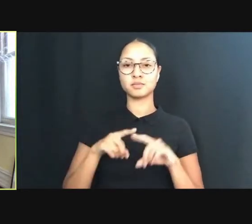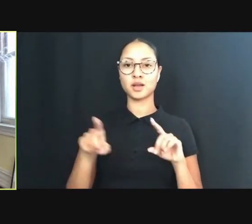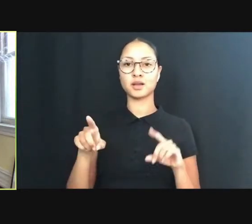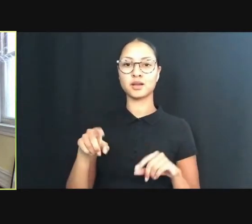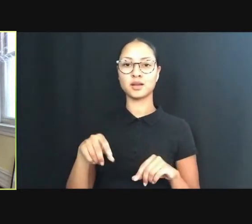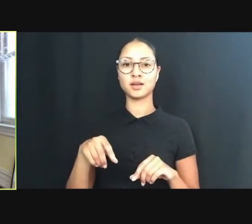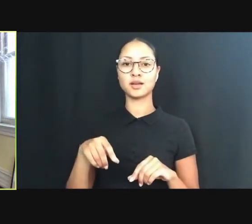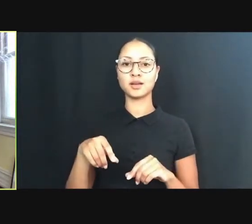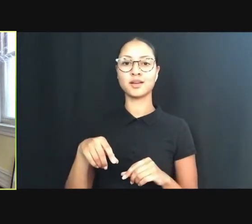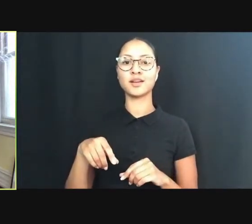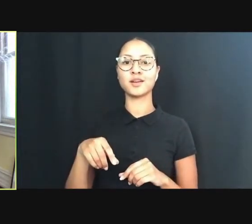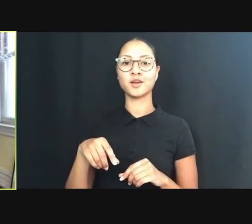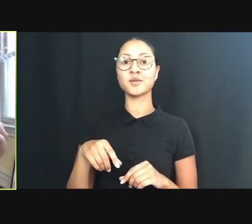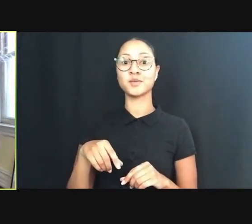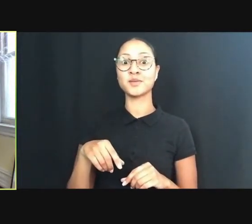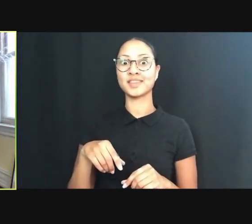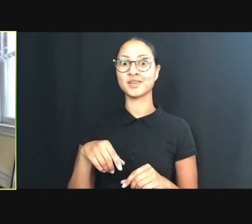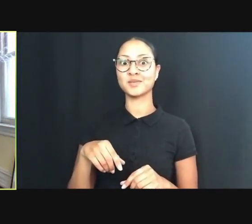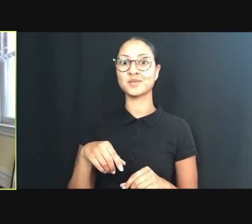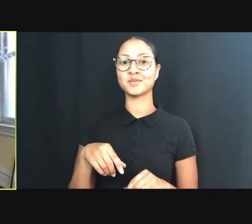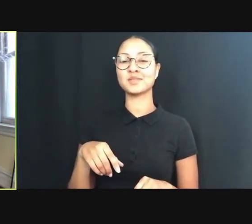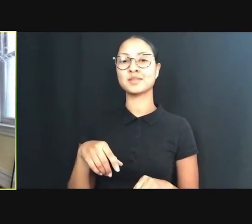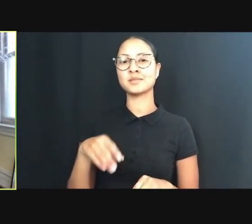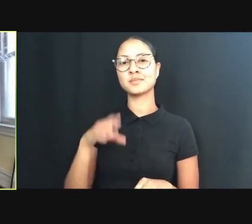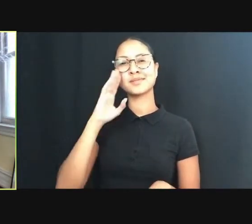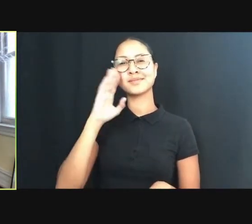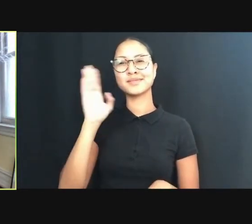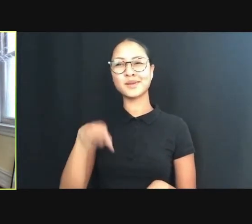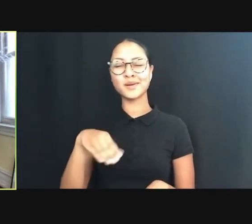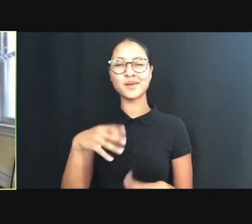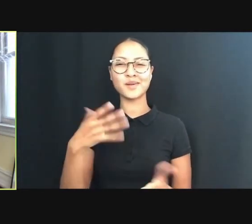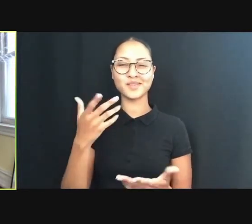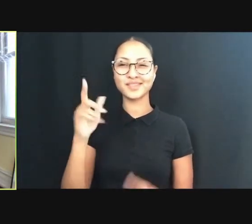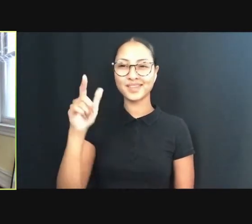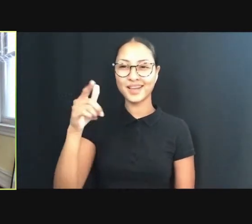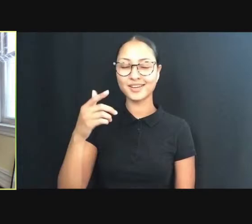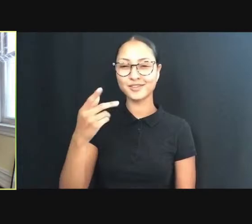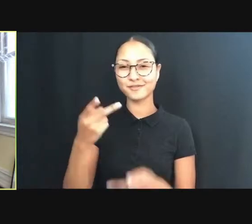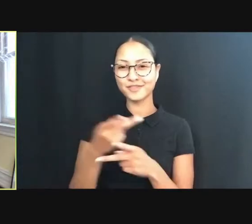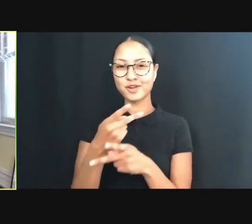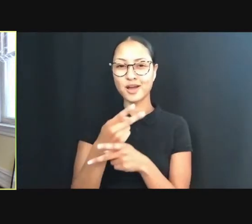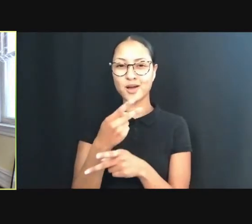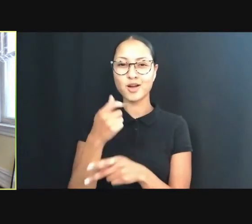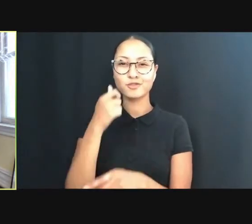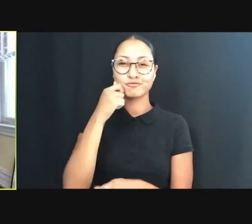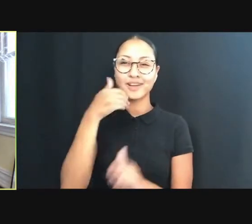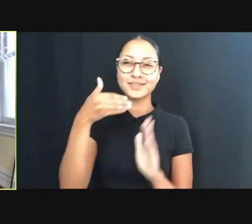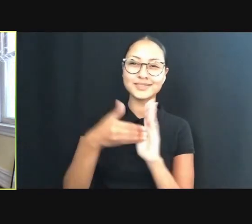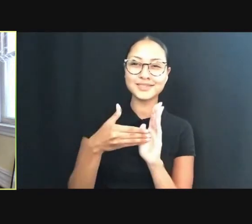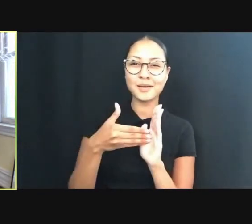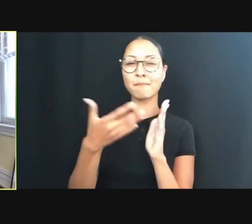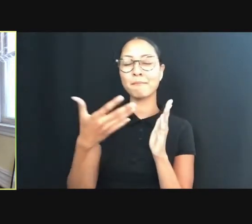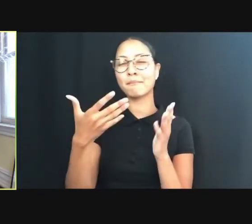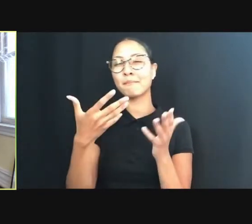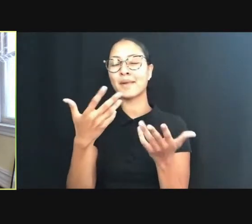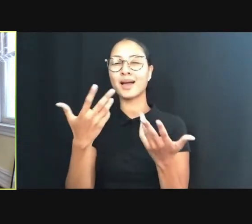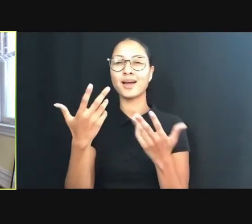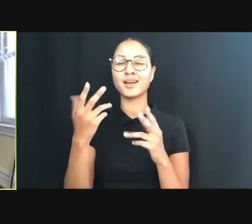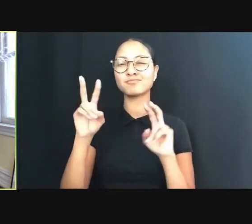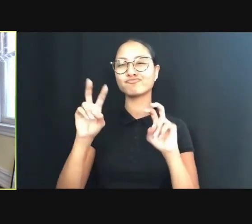racism, you know, all the things, it starts to creep in and you're like, man, I was having so much fun till I realized what was going